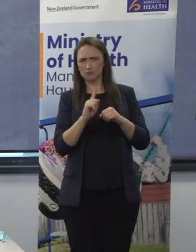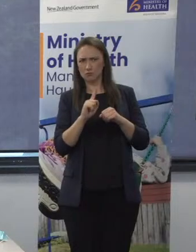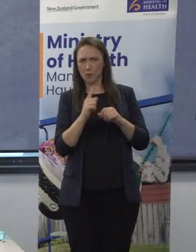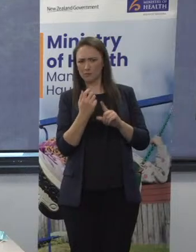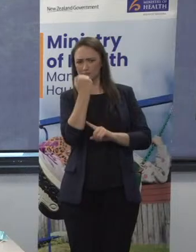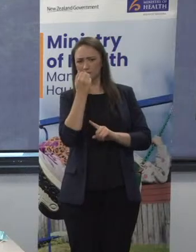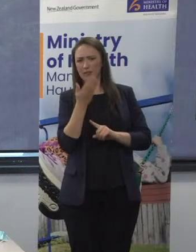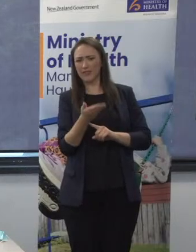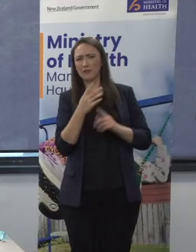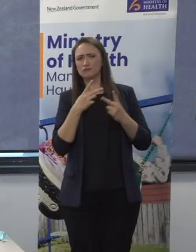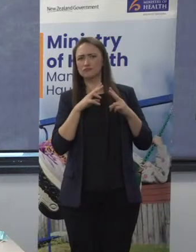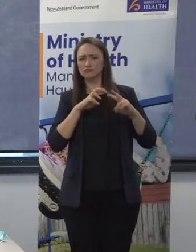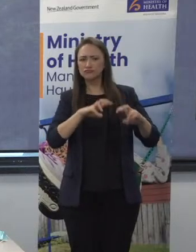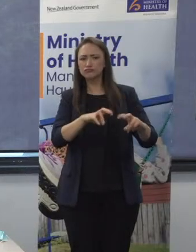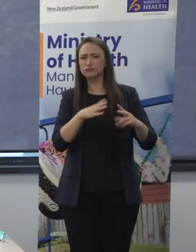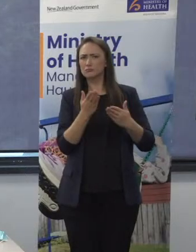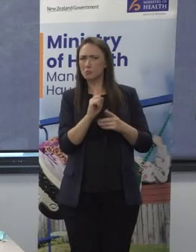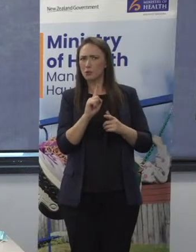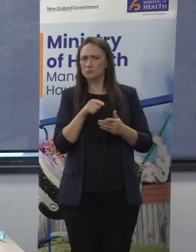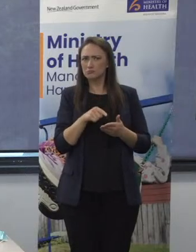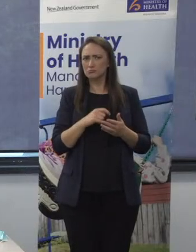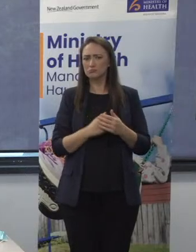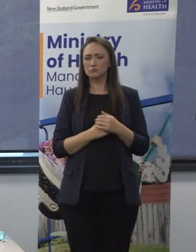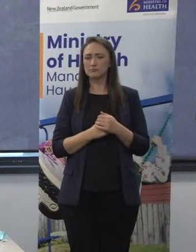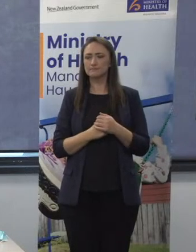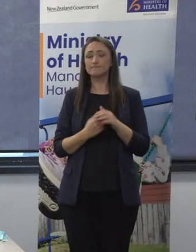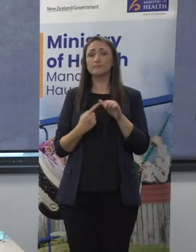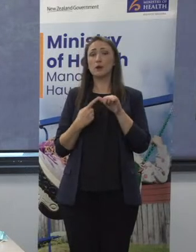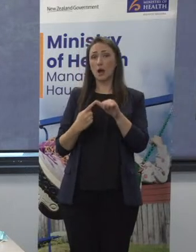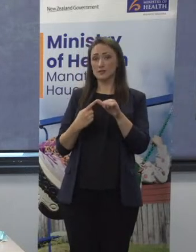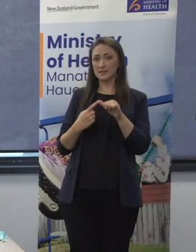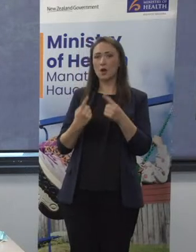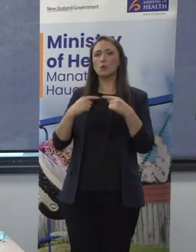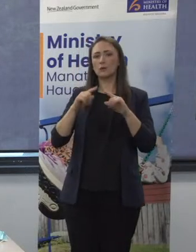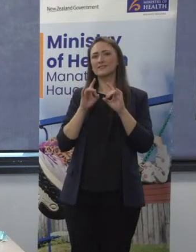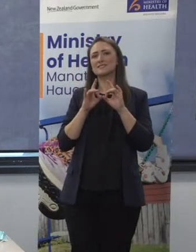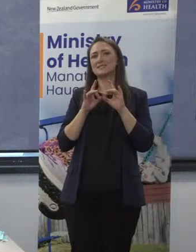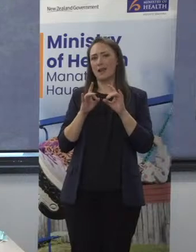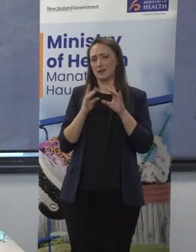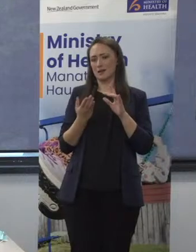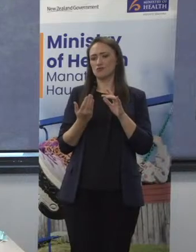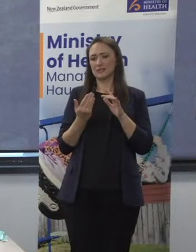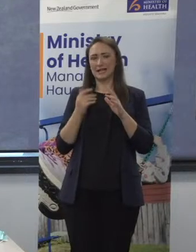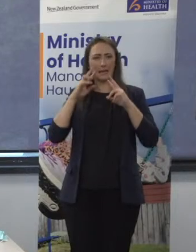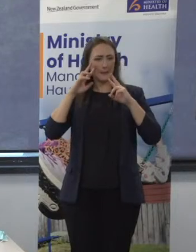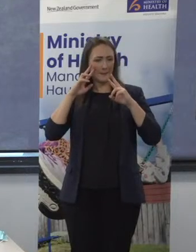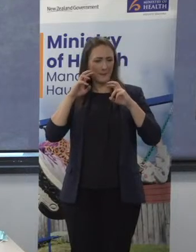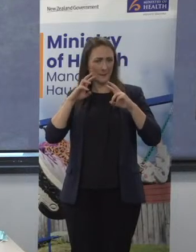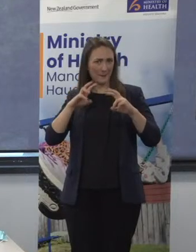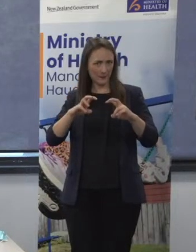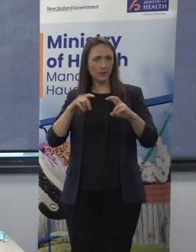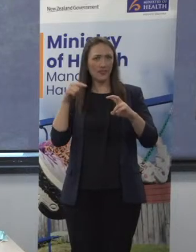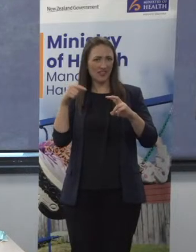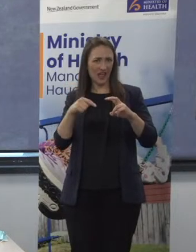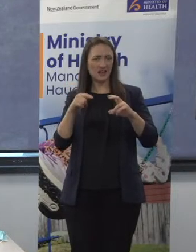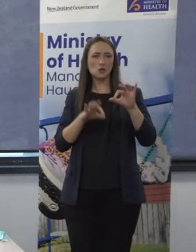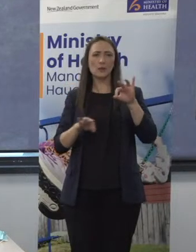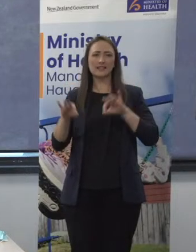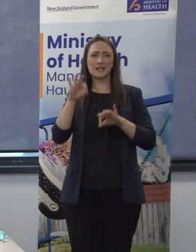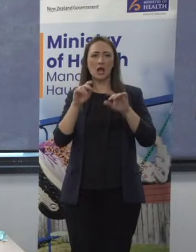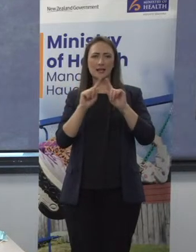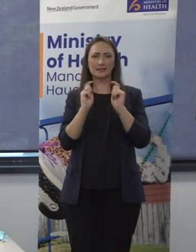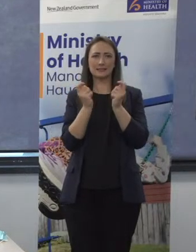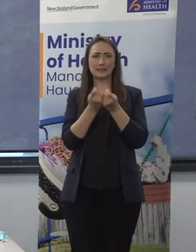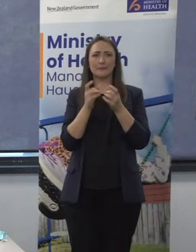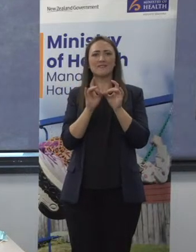sort of investigations? We're just getting underway with that program of work. So in the science team, we've